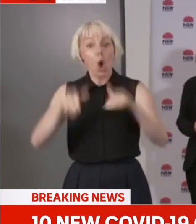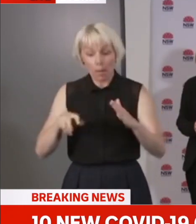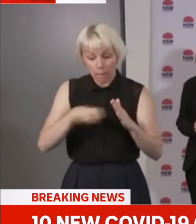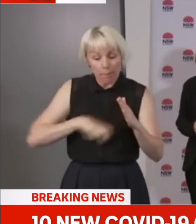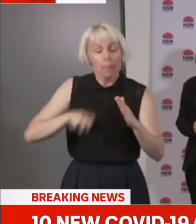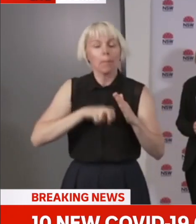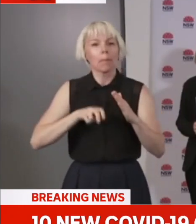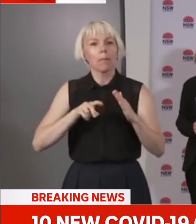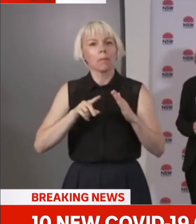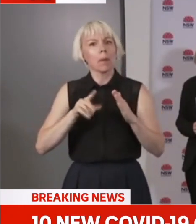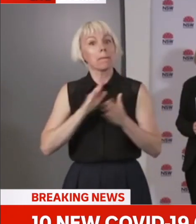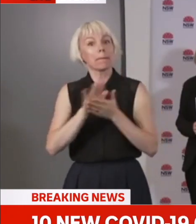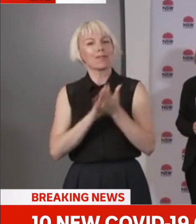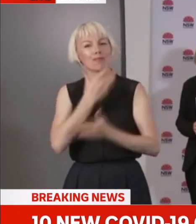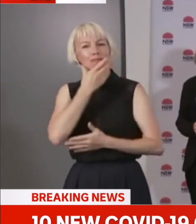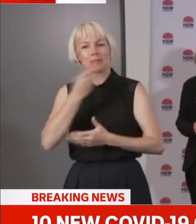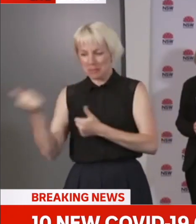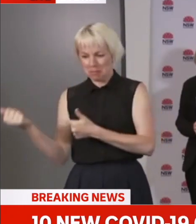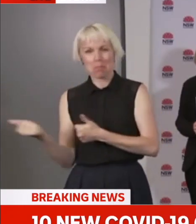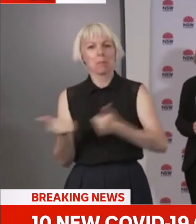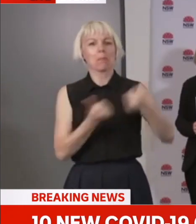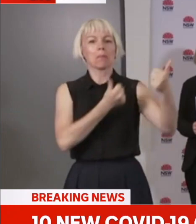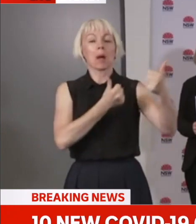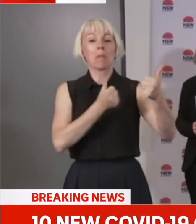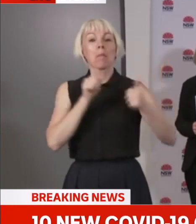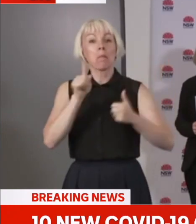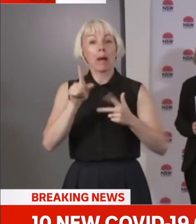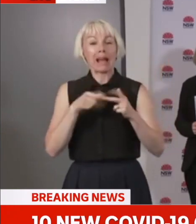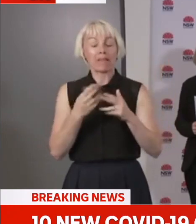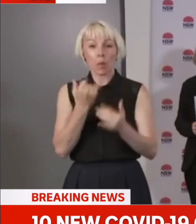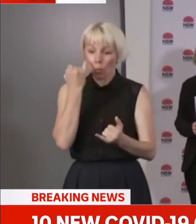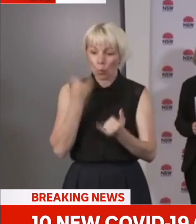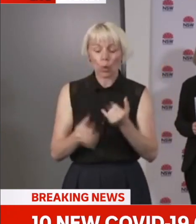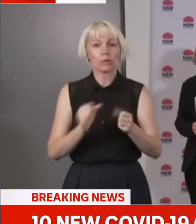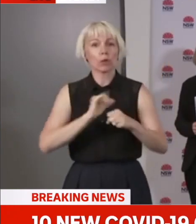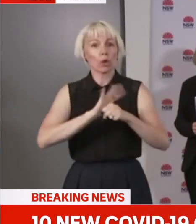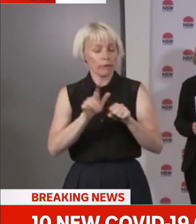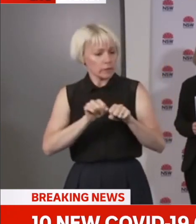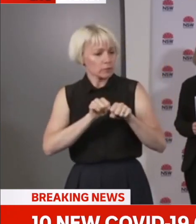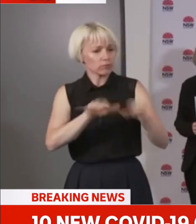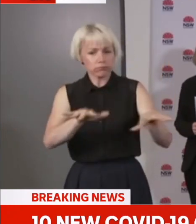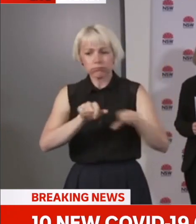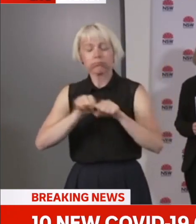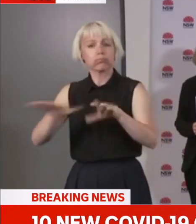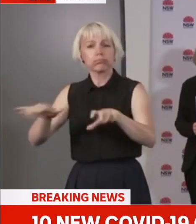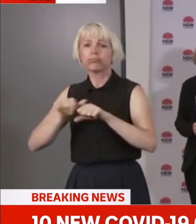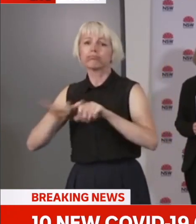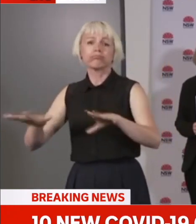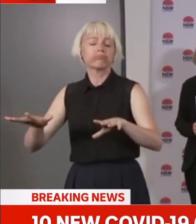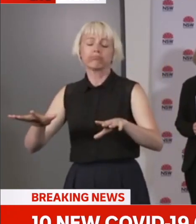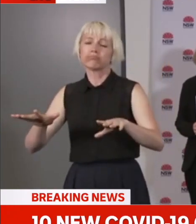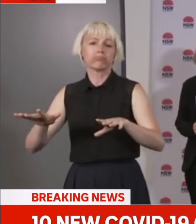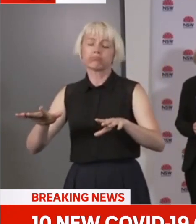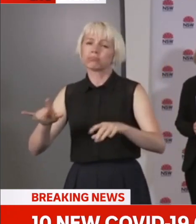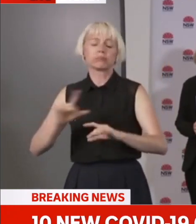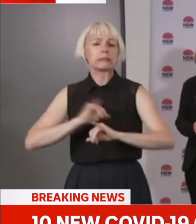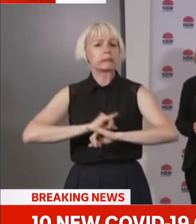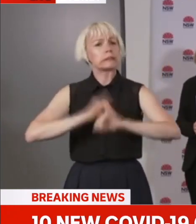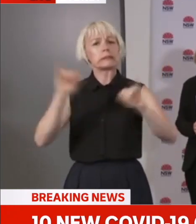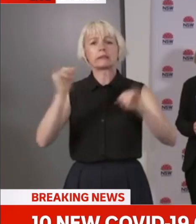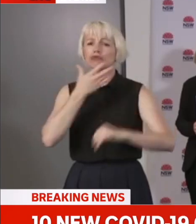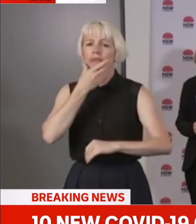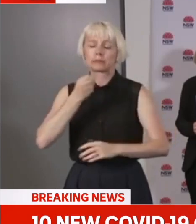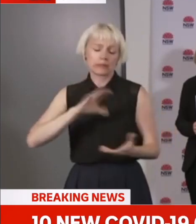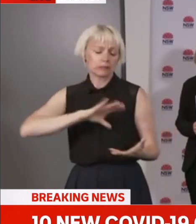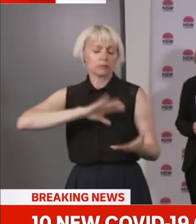get on top of it in the next few days, it could mean further restrictions down the track. We don't want to go for that. We want to see what we can